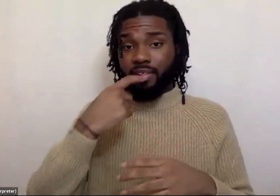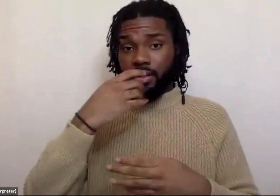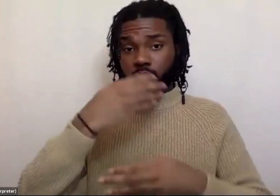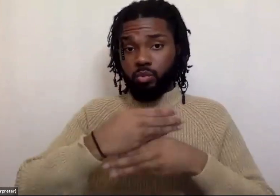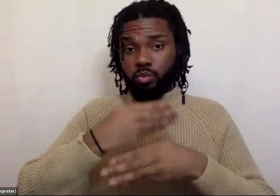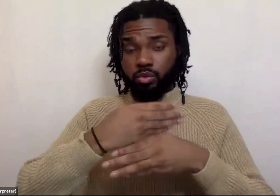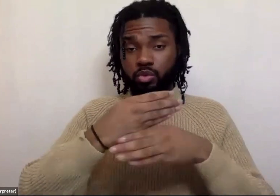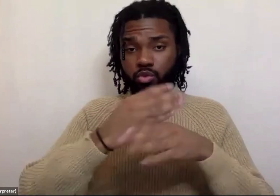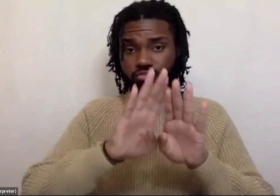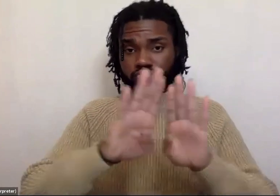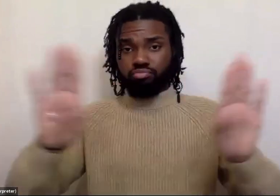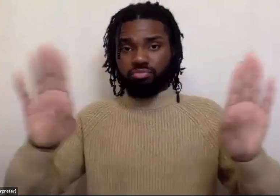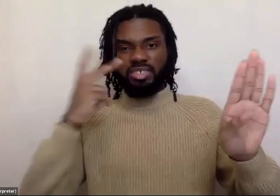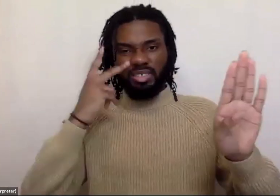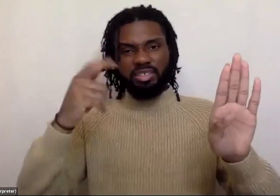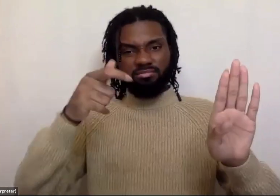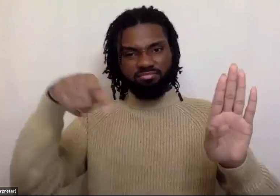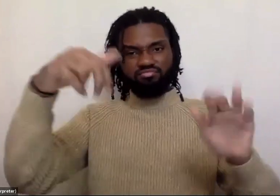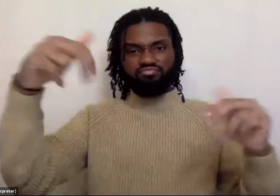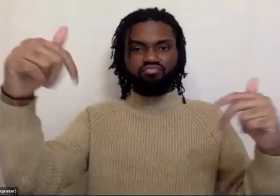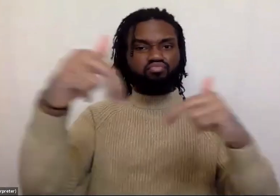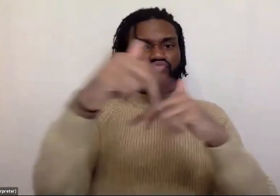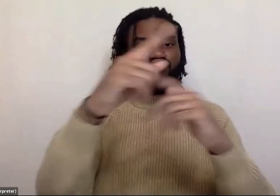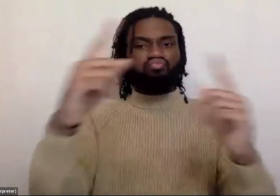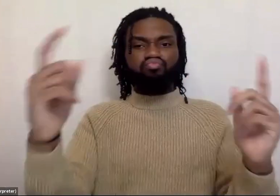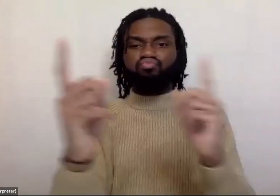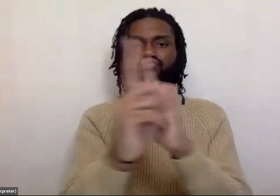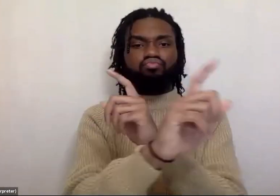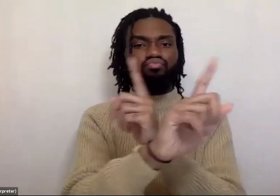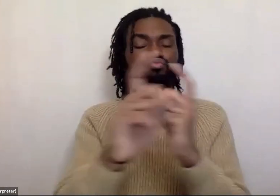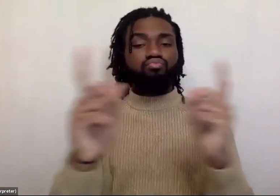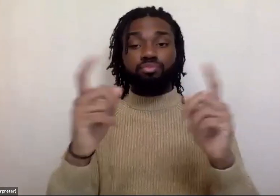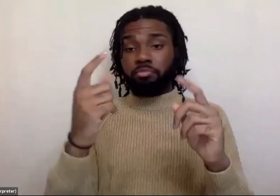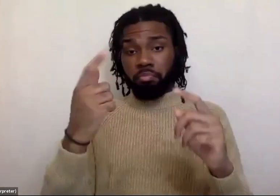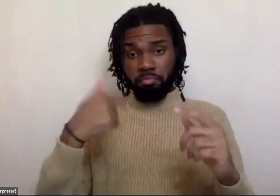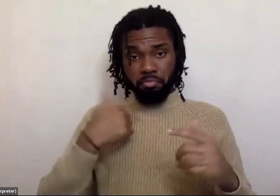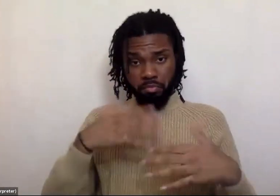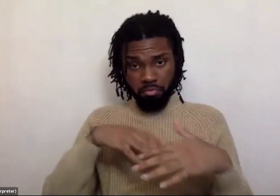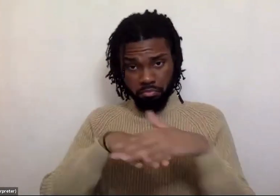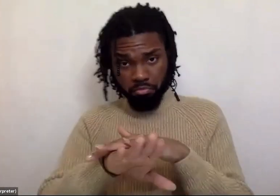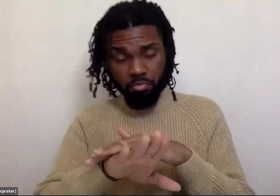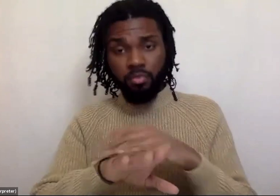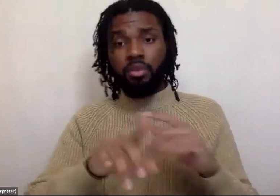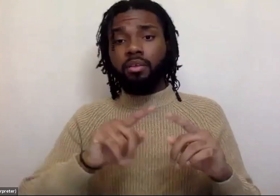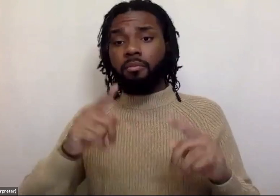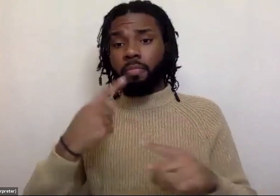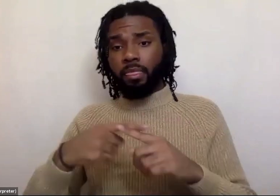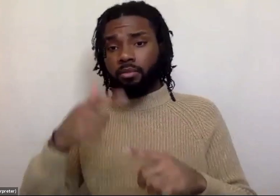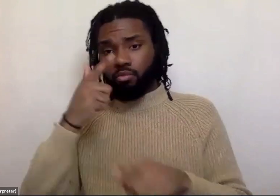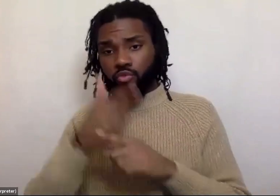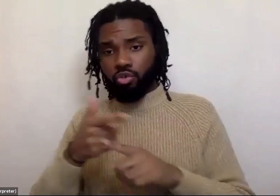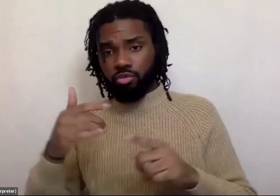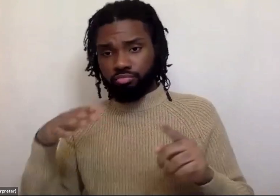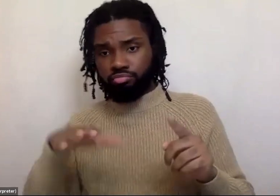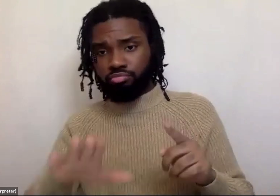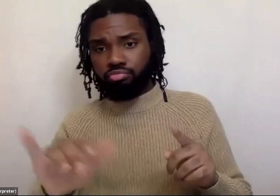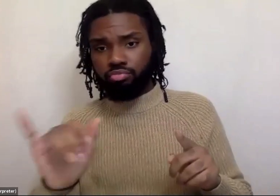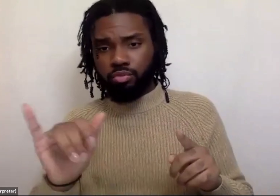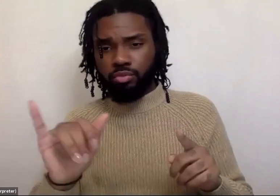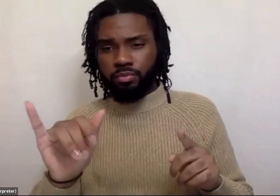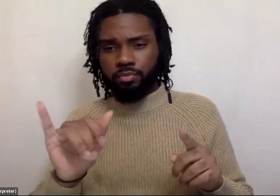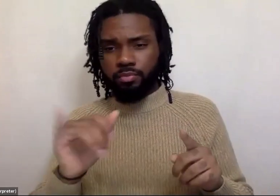area. And so I run in, June immediately goes in the back to find out how Silas is doing. And